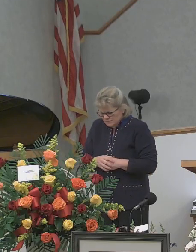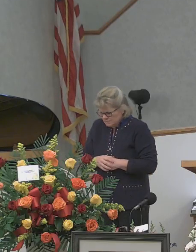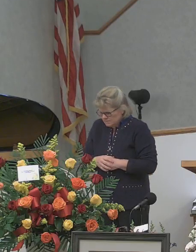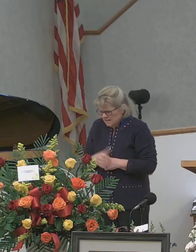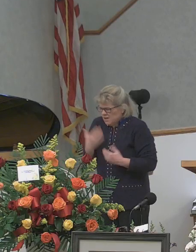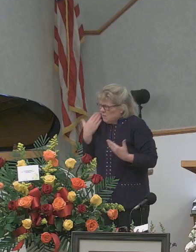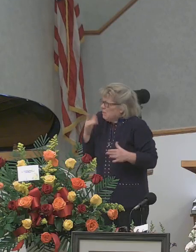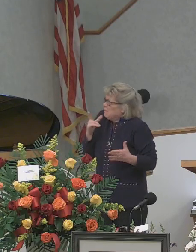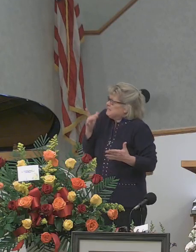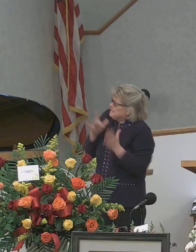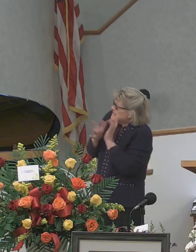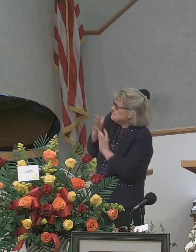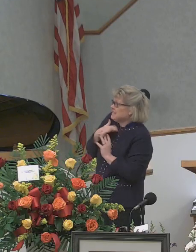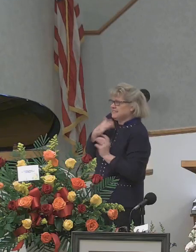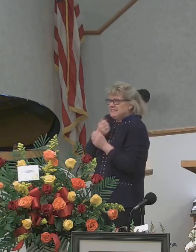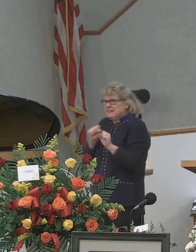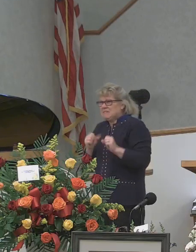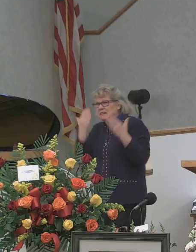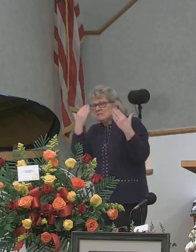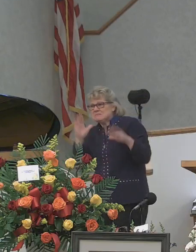You don't know if he's your Savior and Lord.